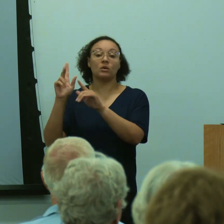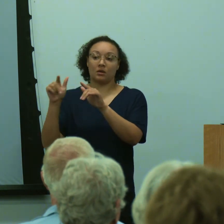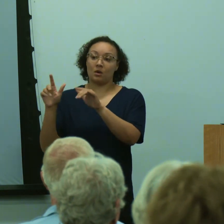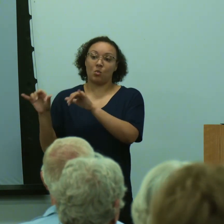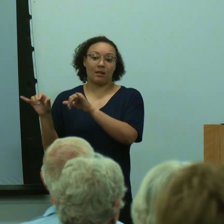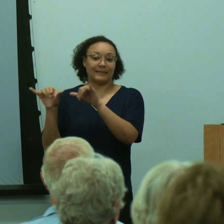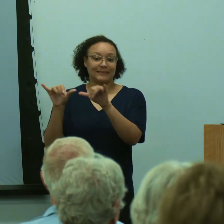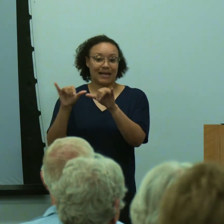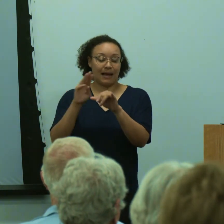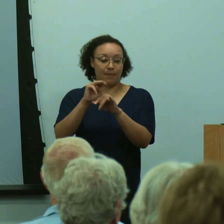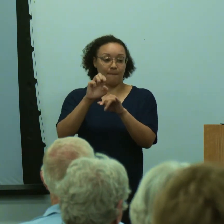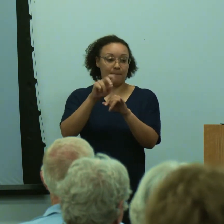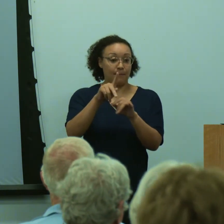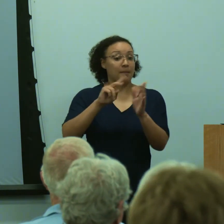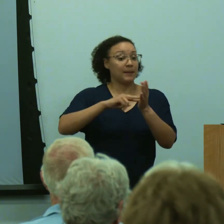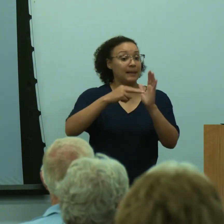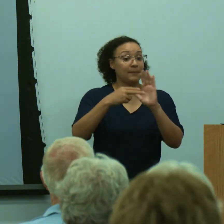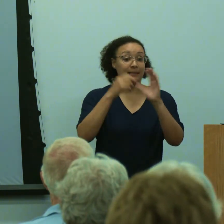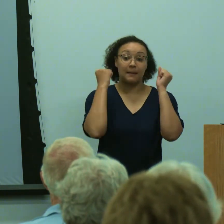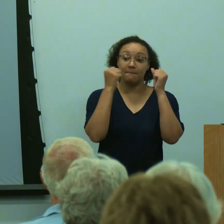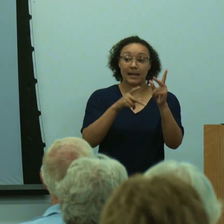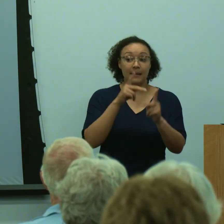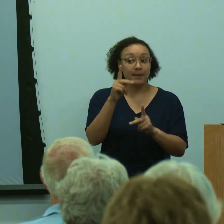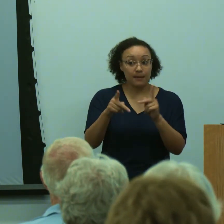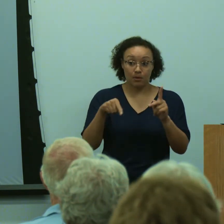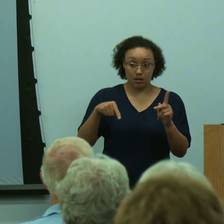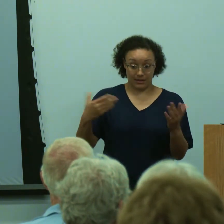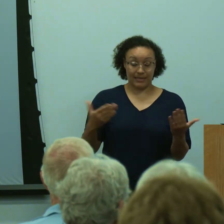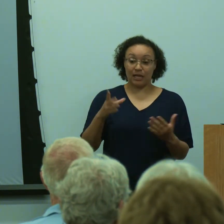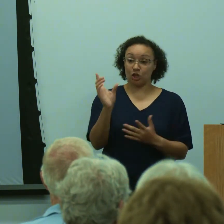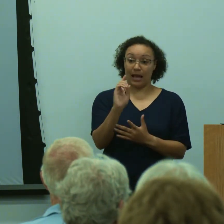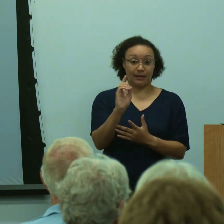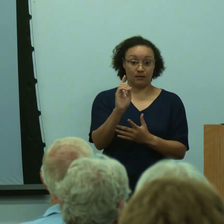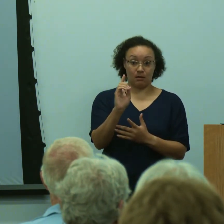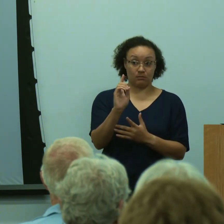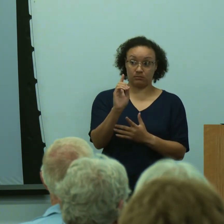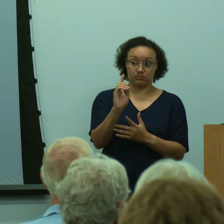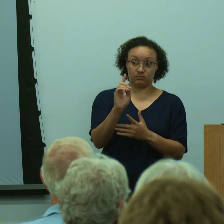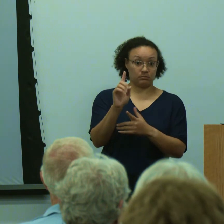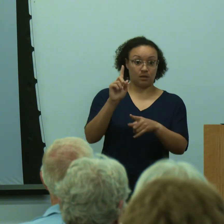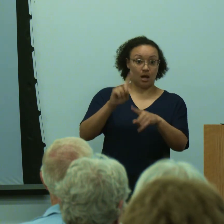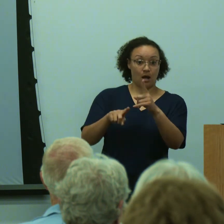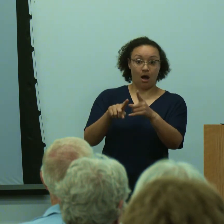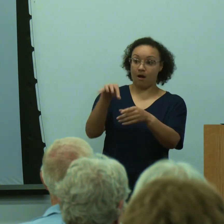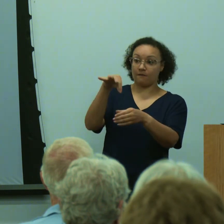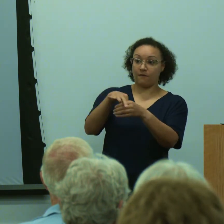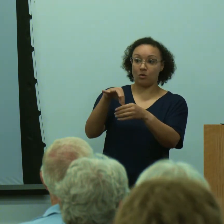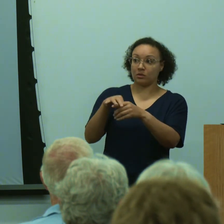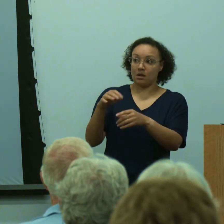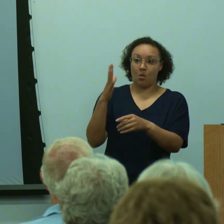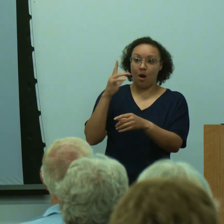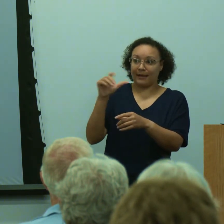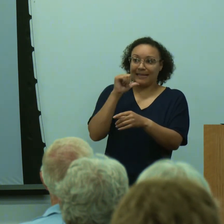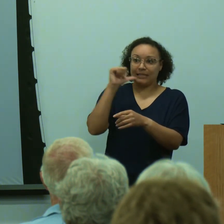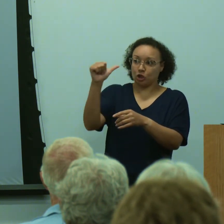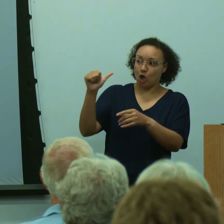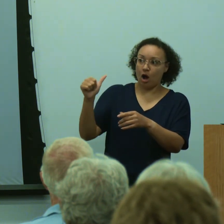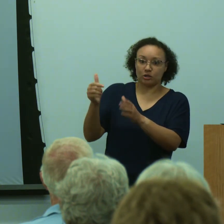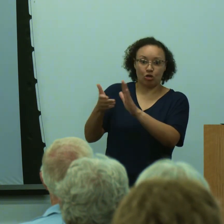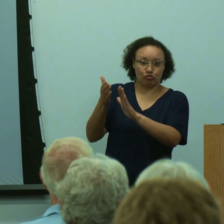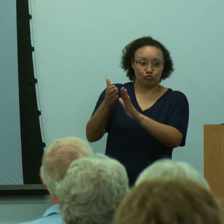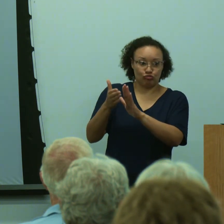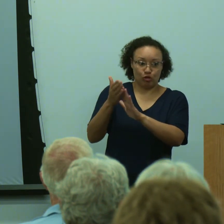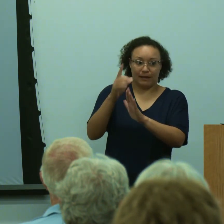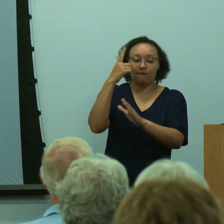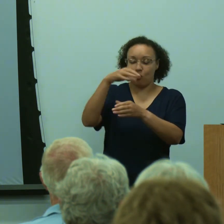will not have the ability to vote then, right? Because he won't be up for election. We also know that those